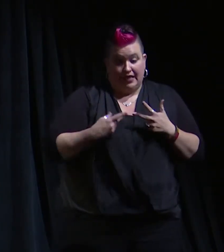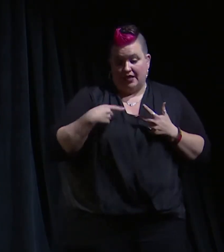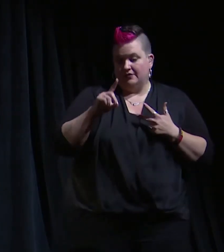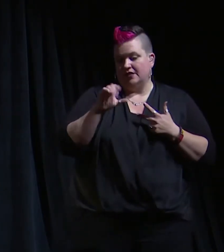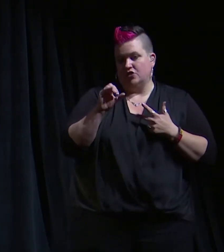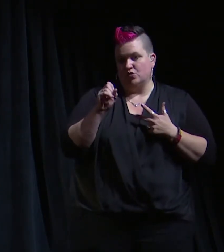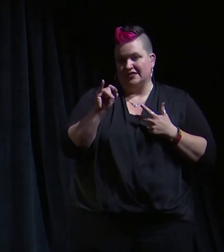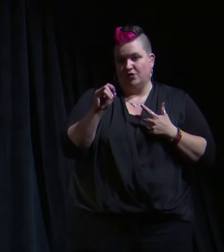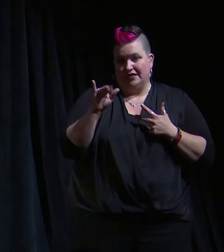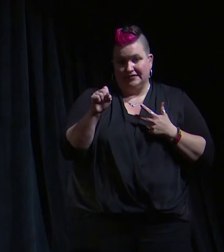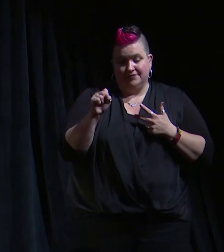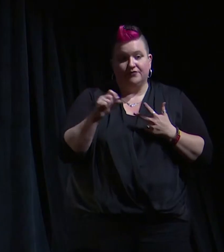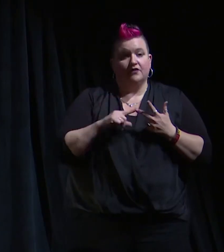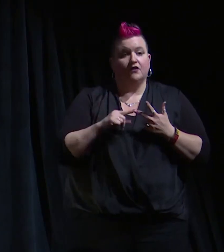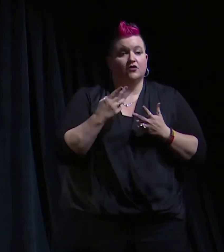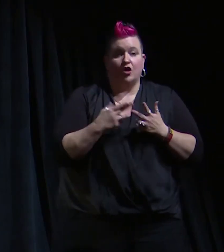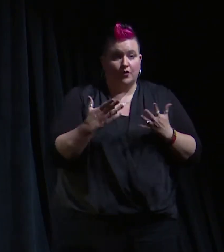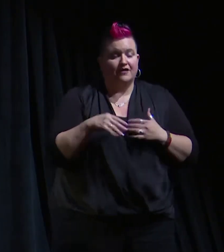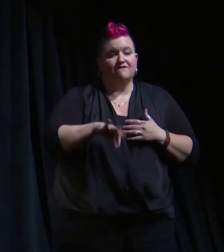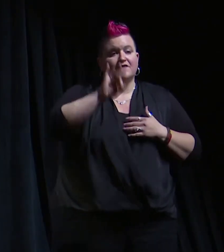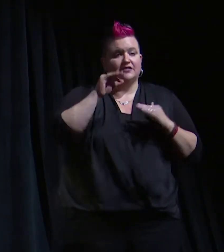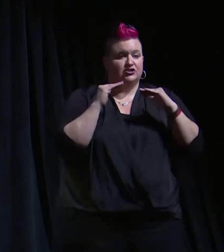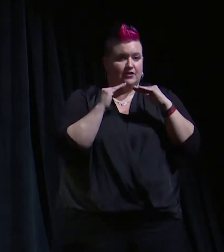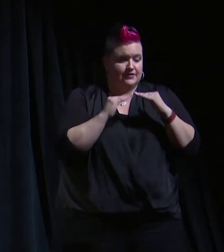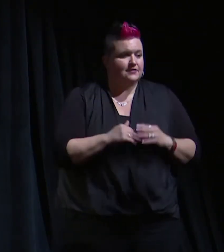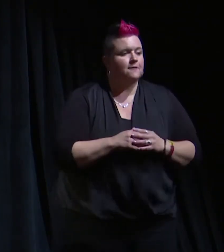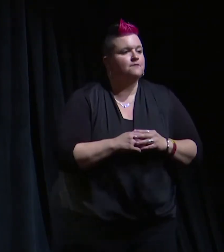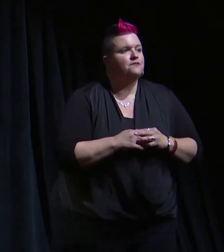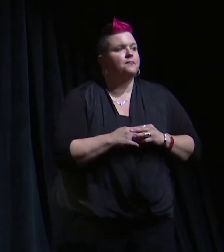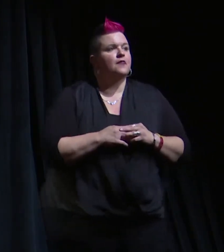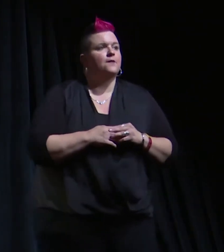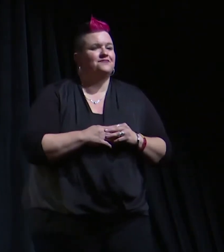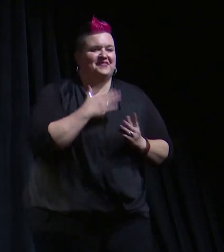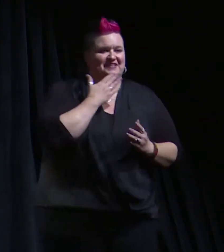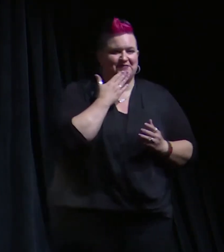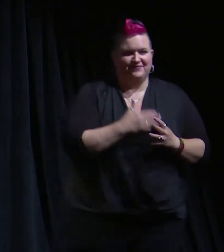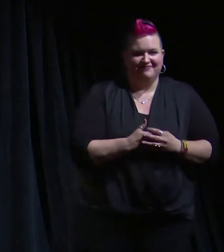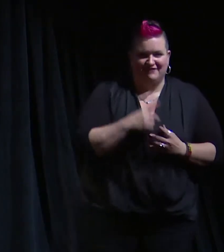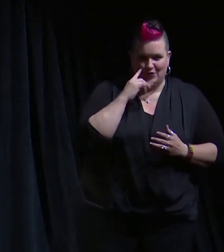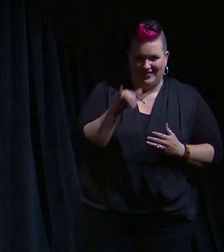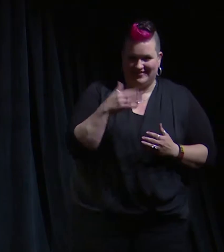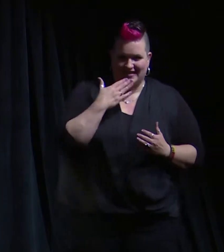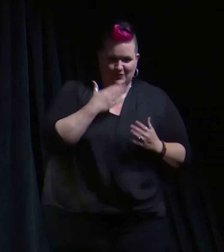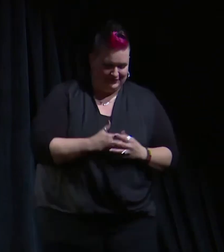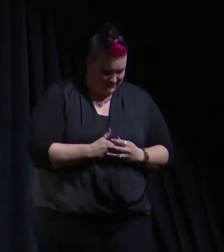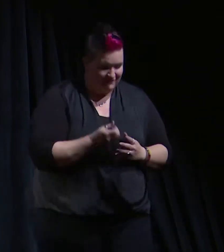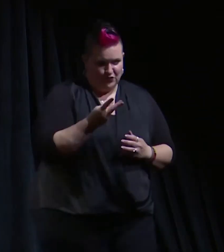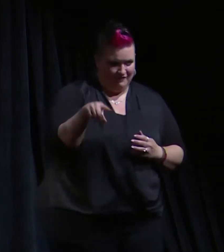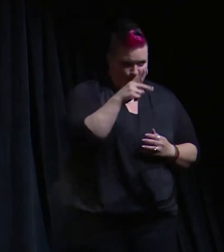docuseries on BET called Finding Justice, where, thank you for a few of you who've seen